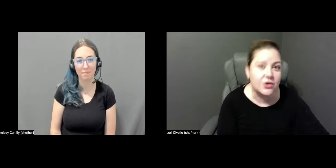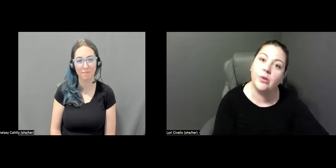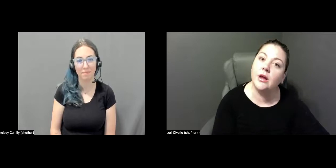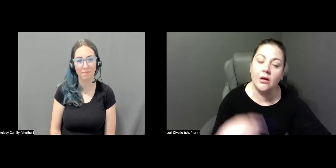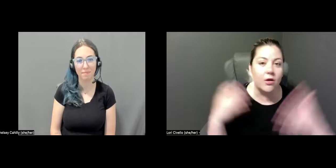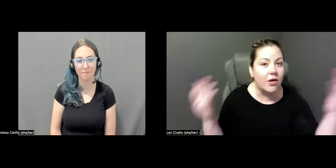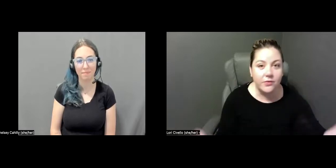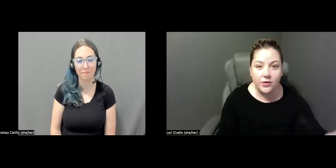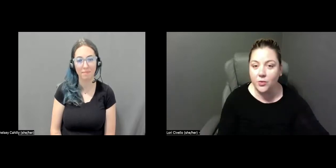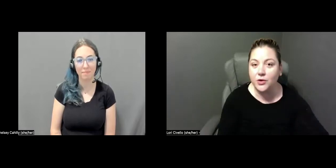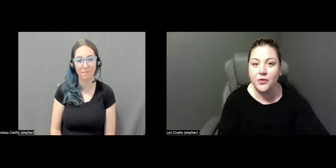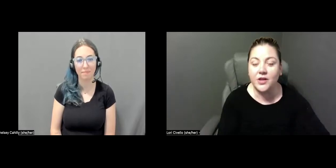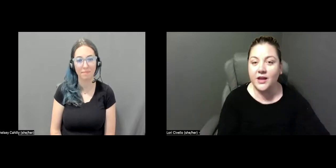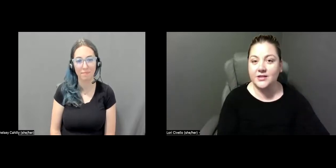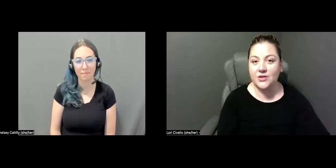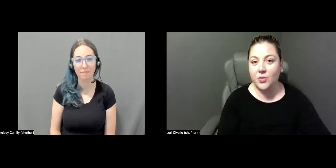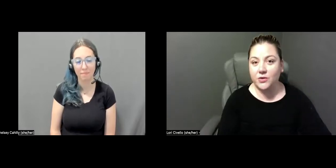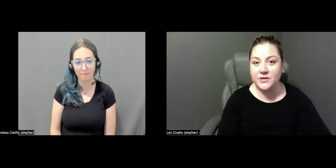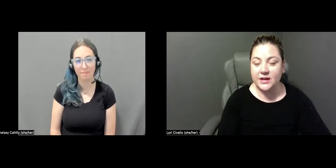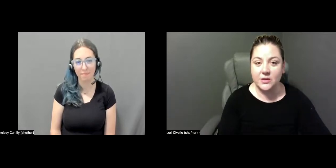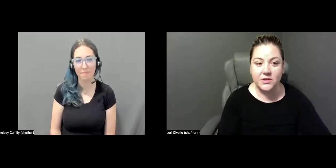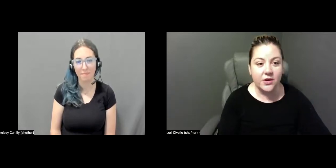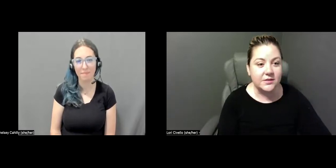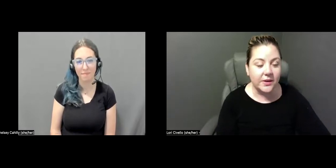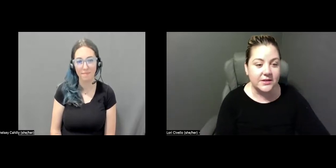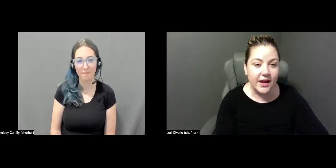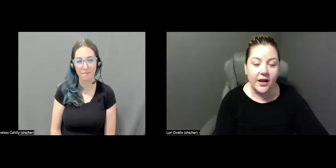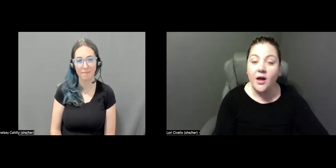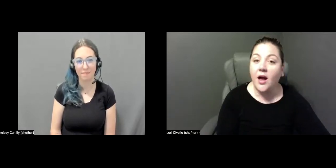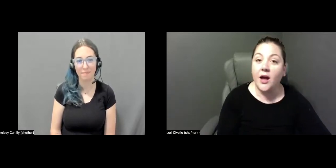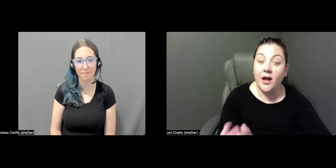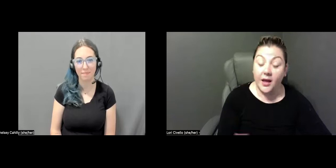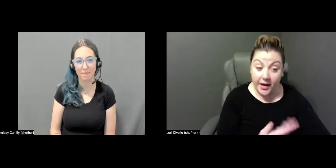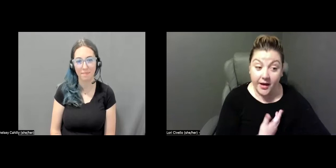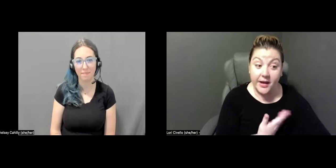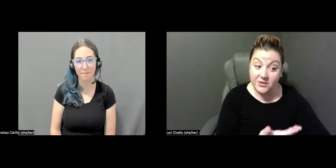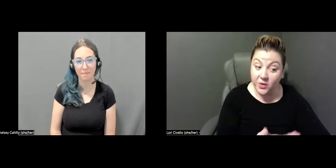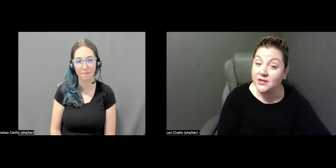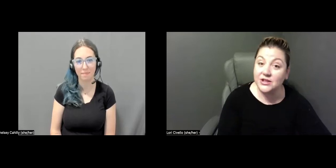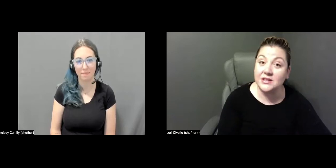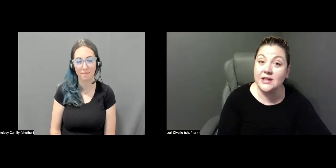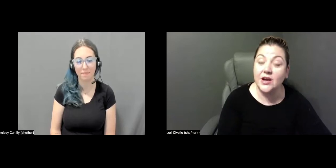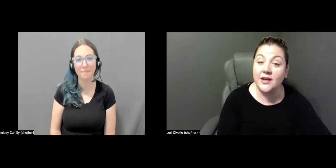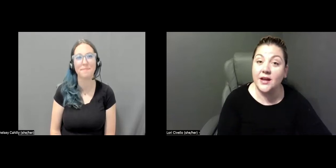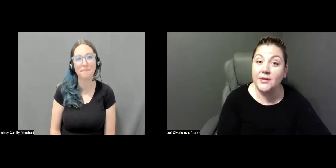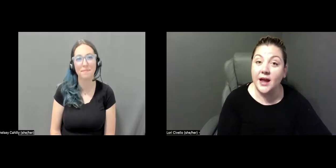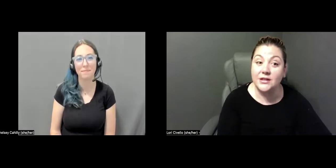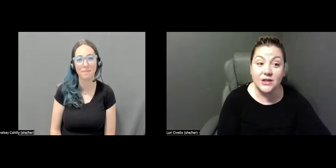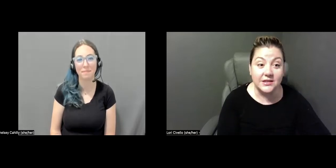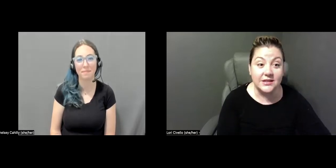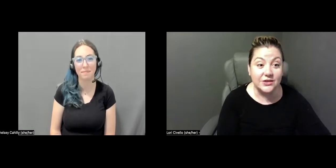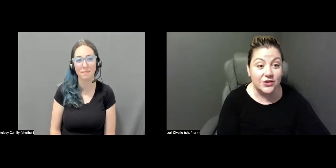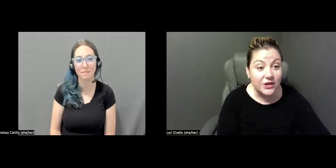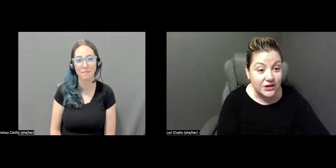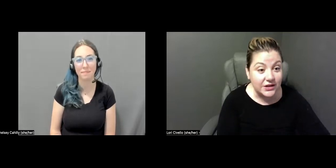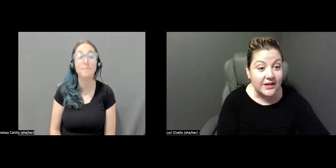freelance interpreting, all of the wonderful things and all the wonderful settings that we talked about today. I, as well as Chelsea, am an